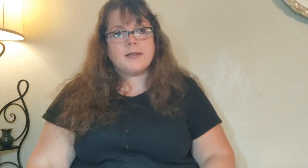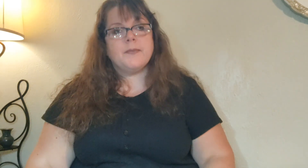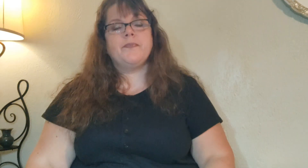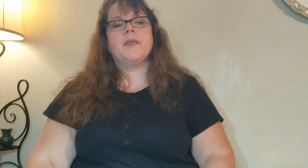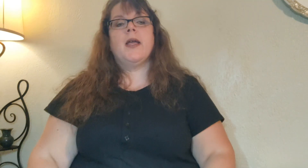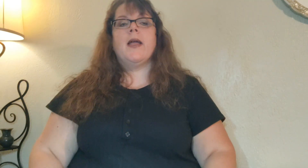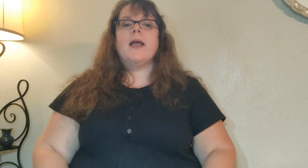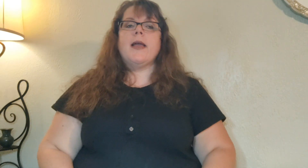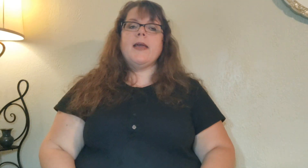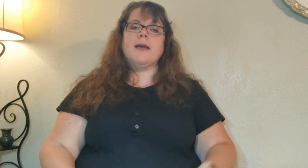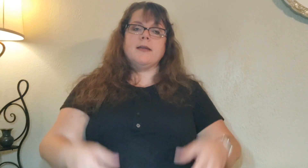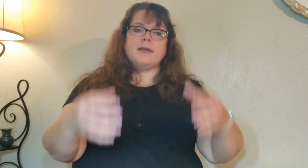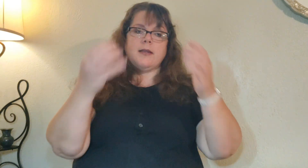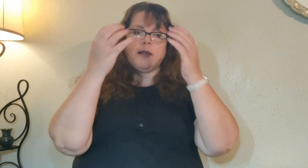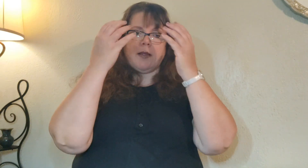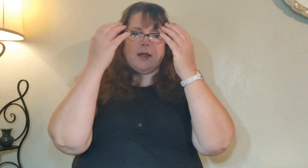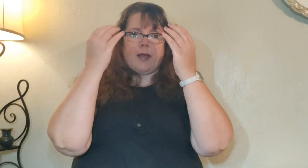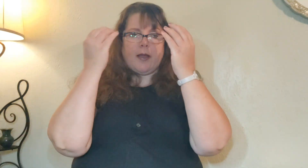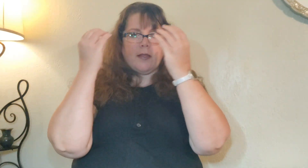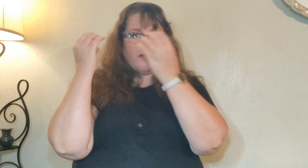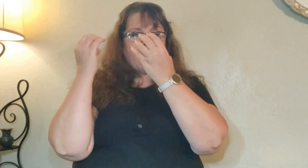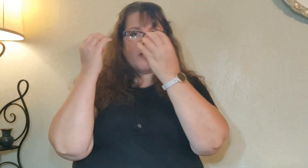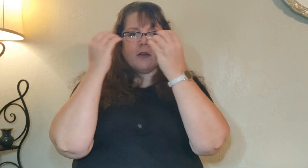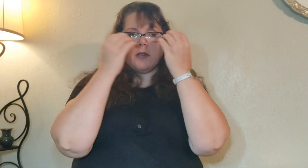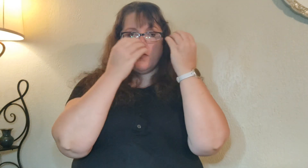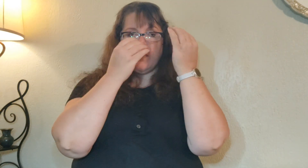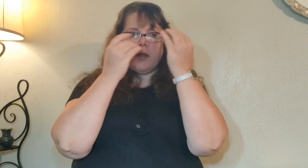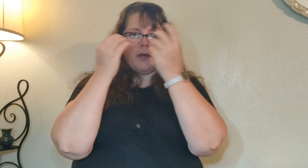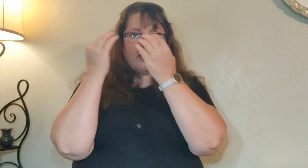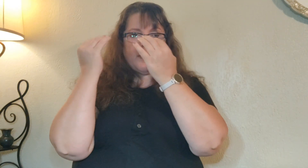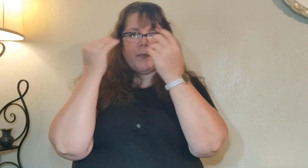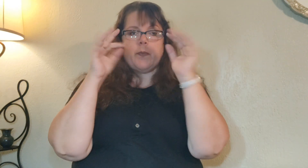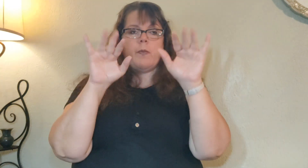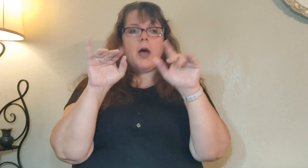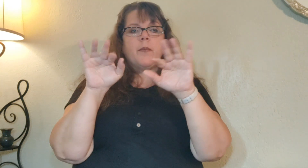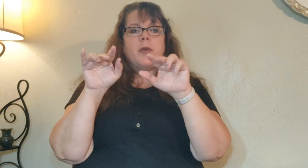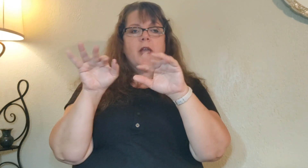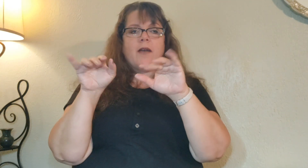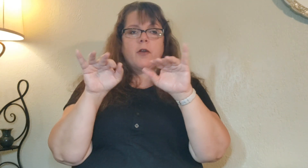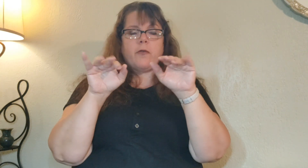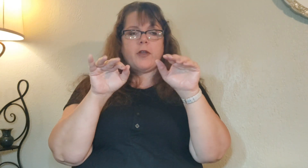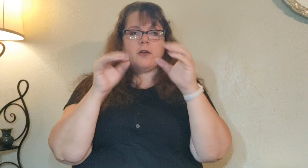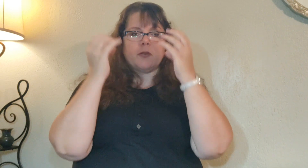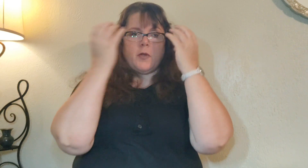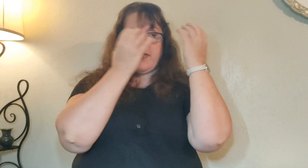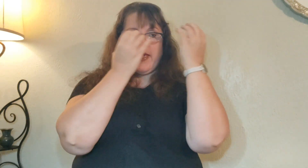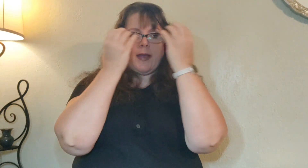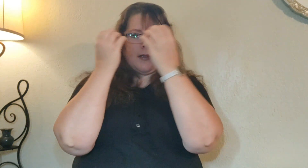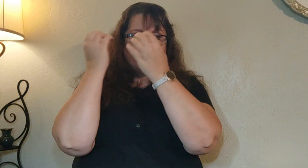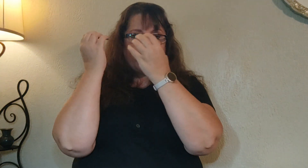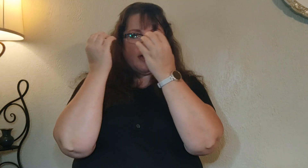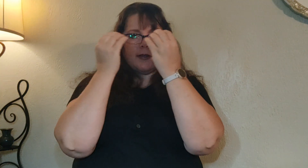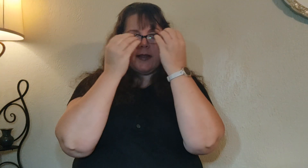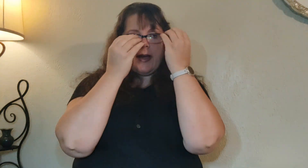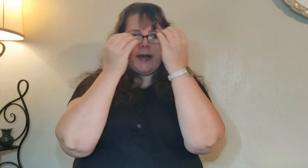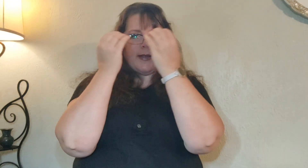hypnotize is the fingers moving, but you have your fingers moving, the hand across the